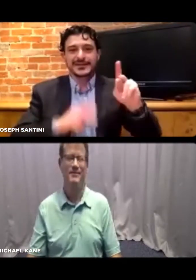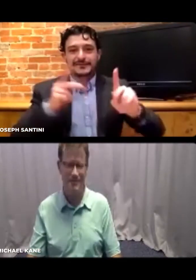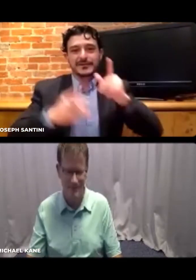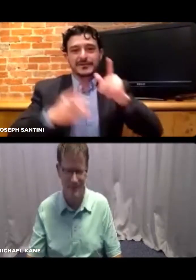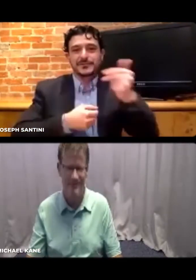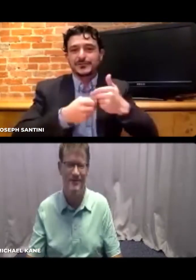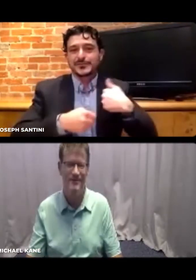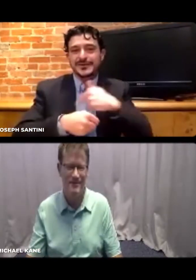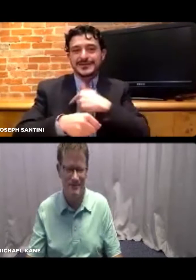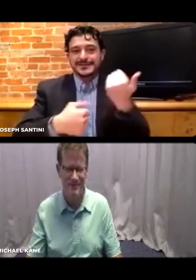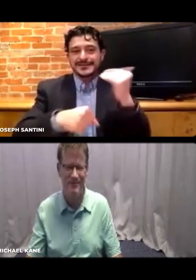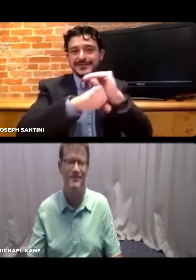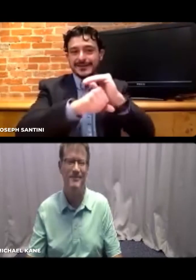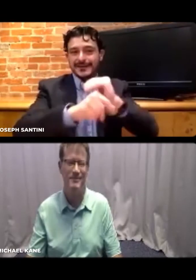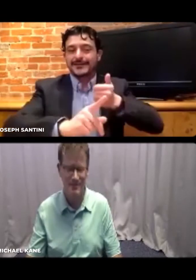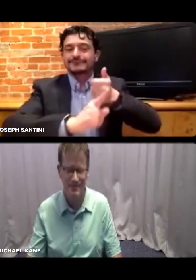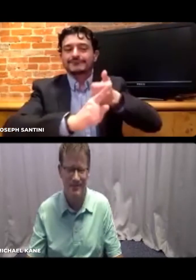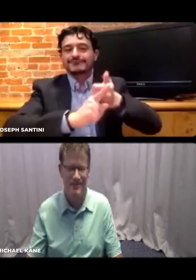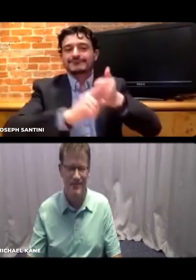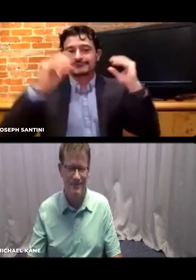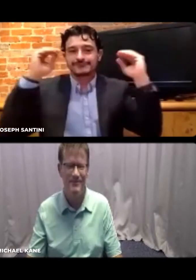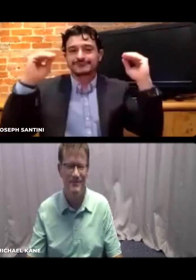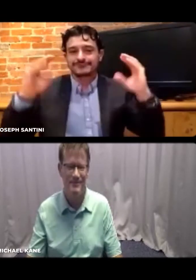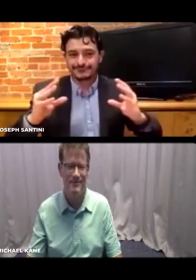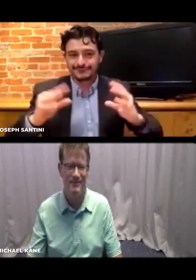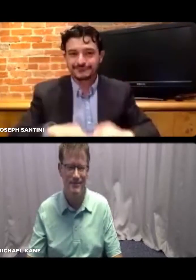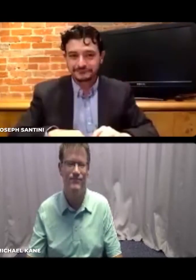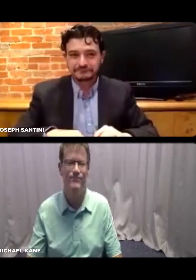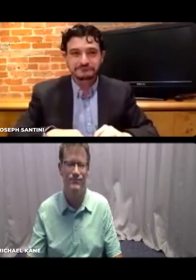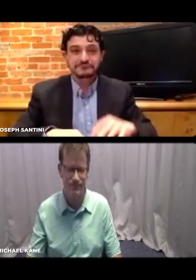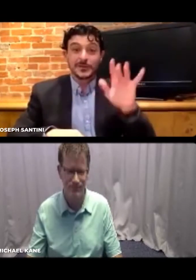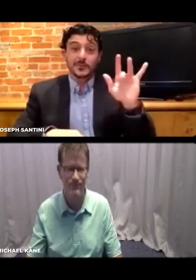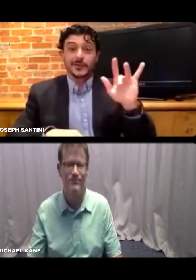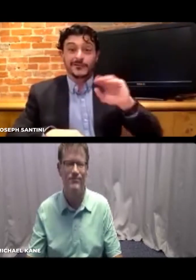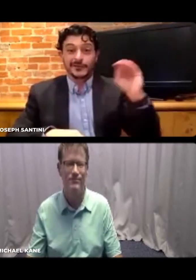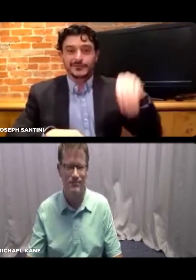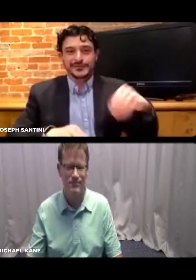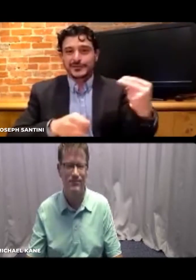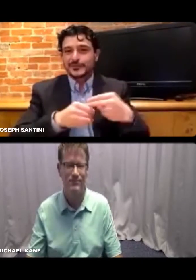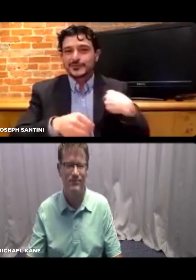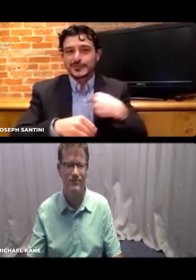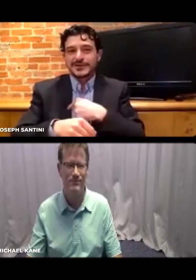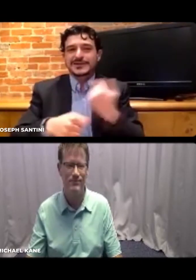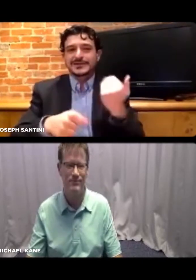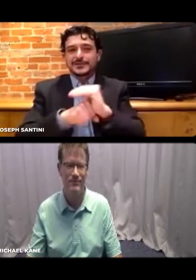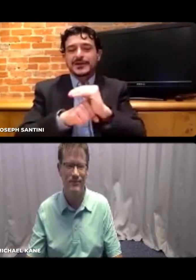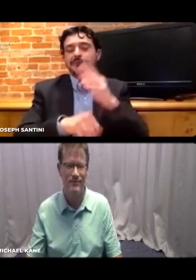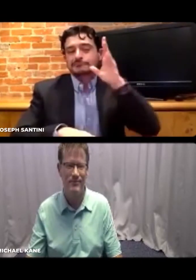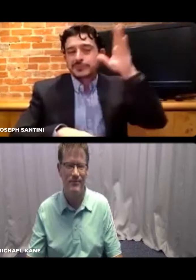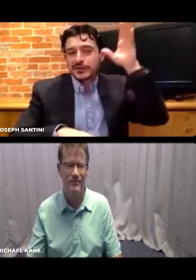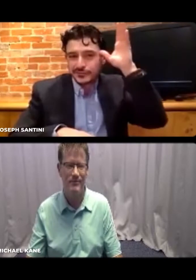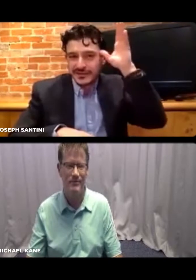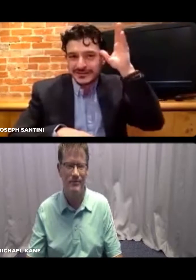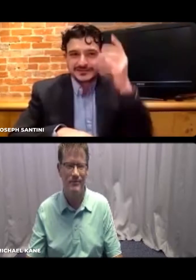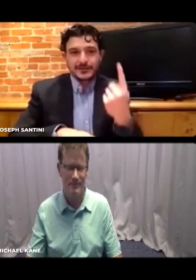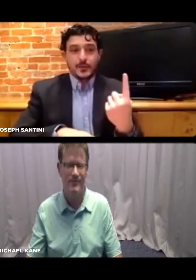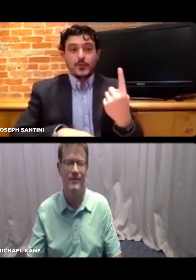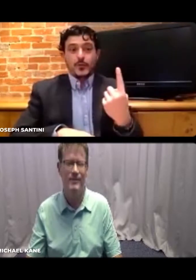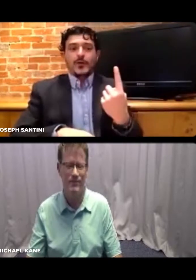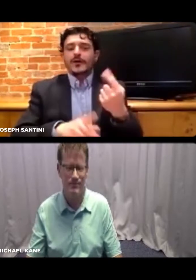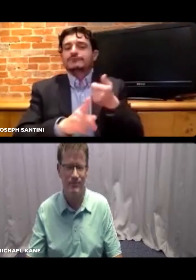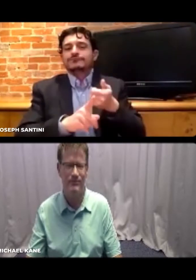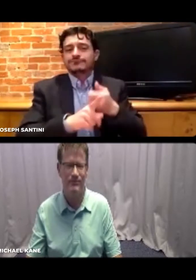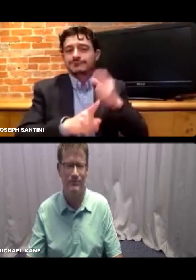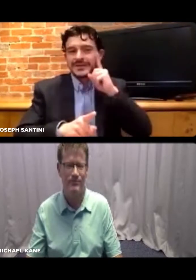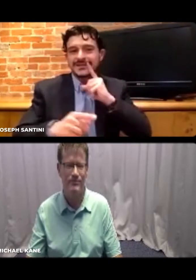63% of our audience tonight are educators. 25% of those with us tonight are parents, and we have 1 actual deaf